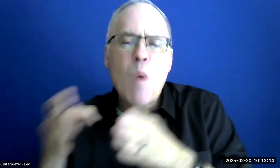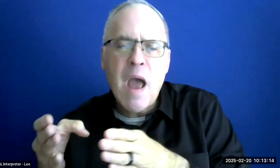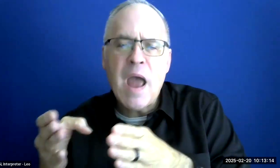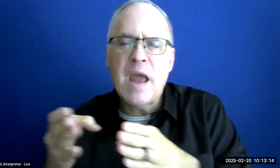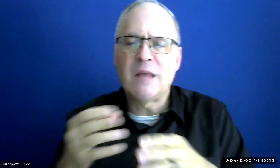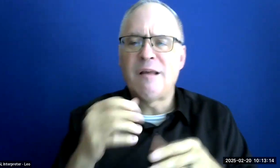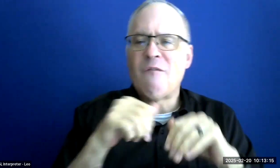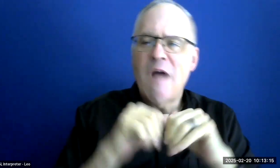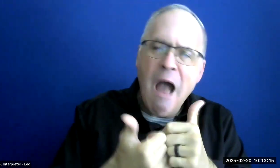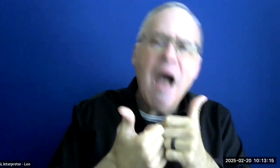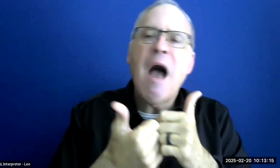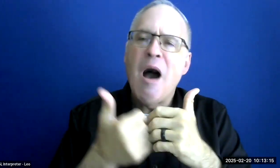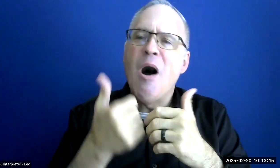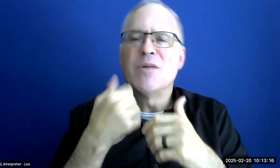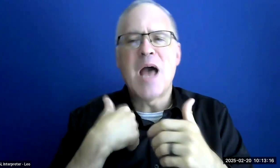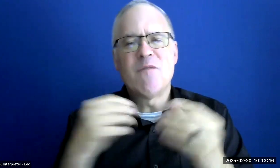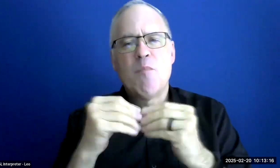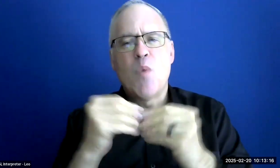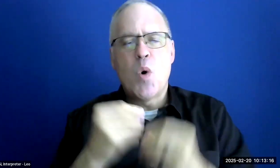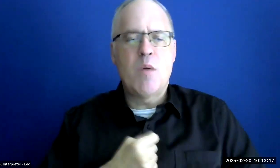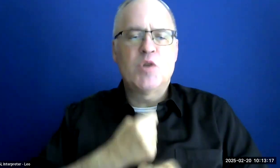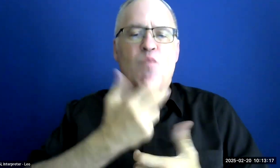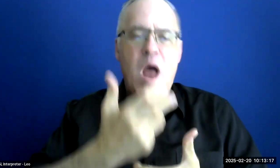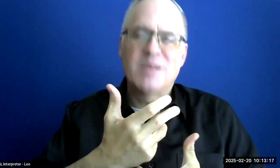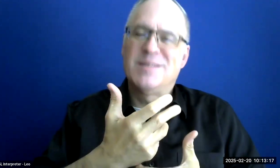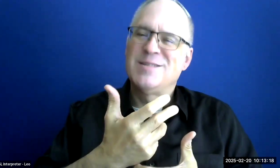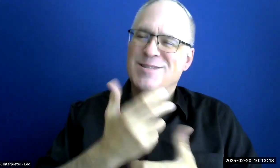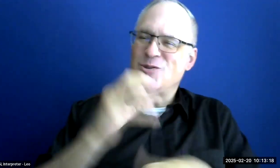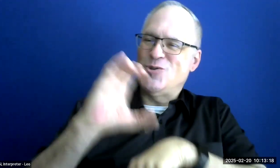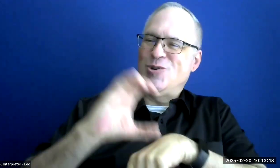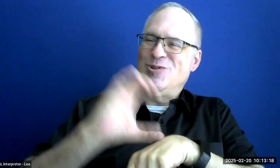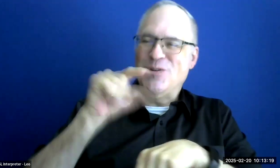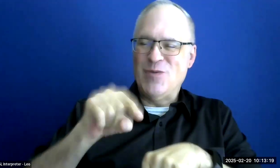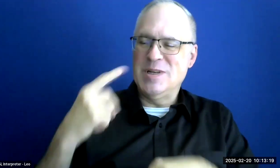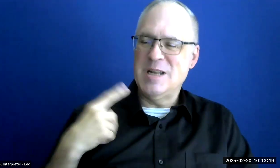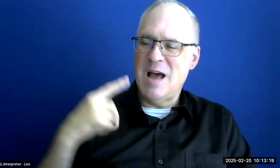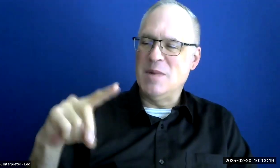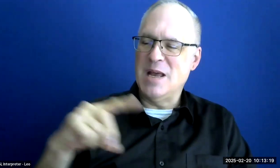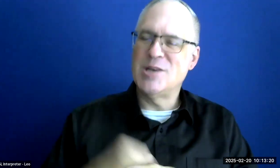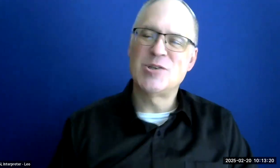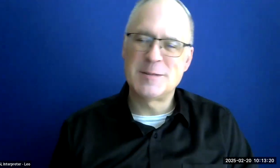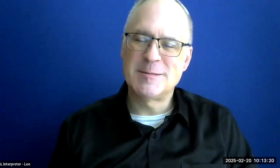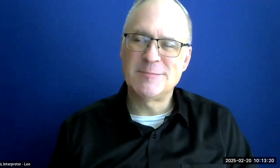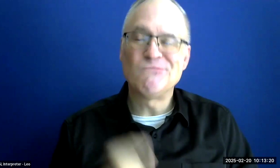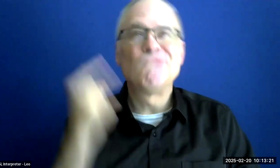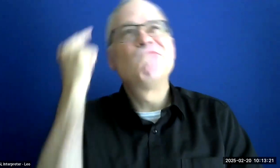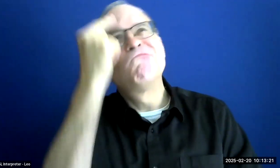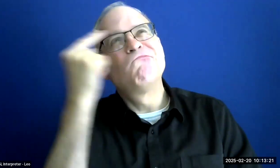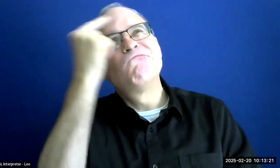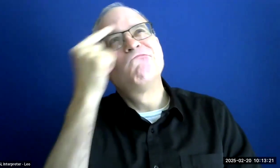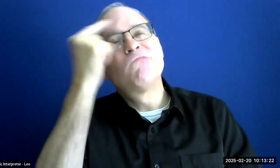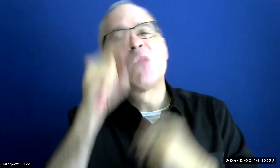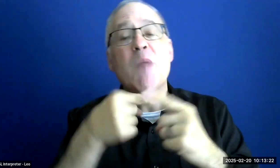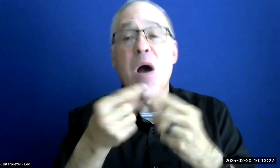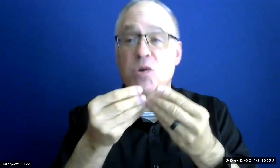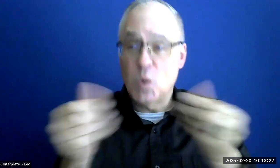different ways to move toward a better expression of church. As we consider possible solutions to these problems, our